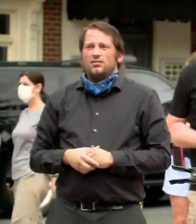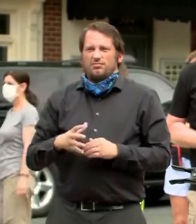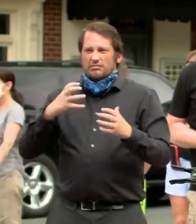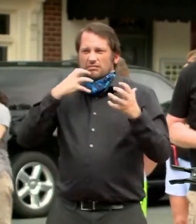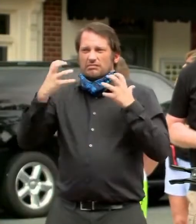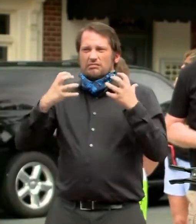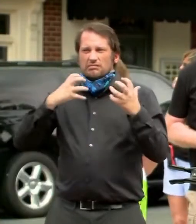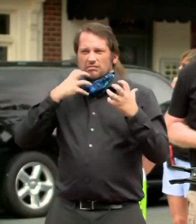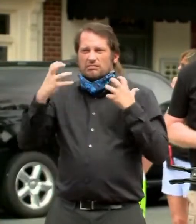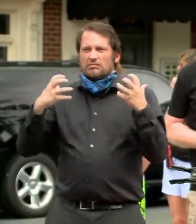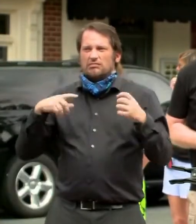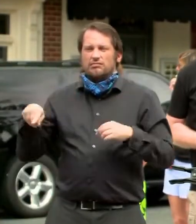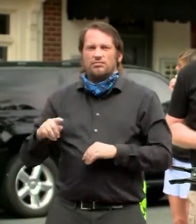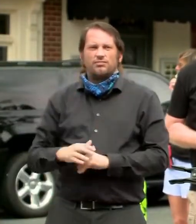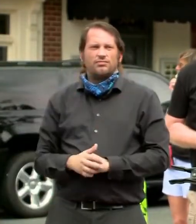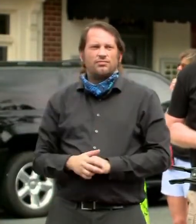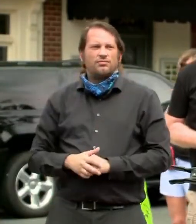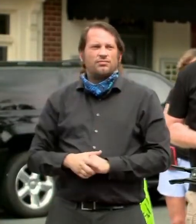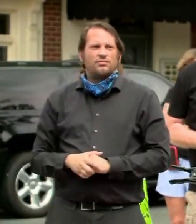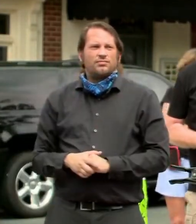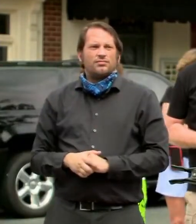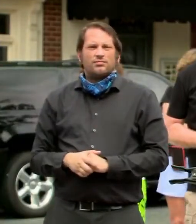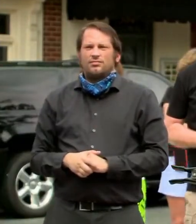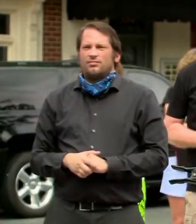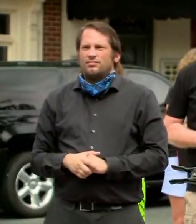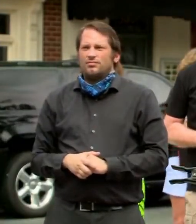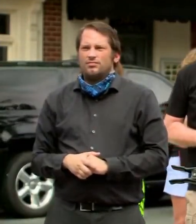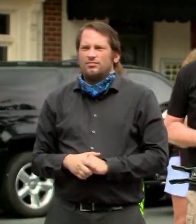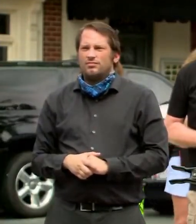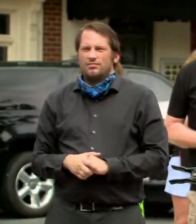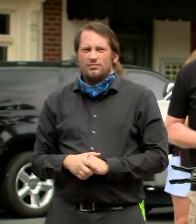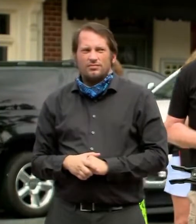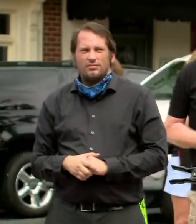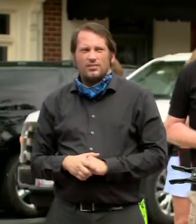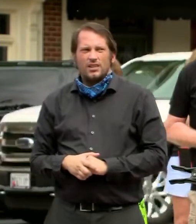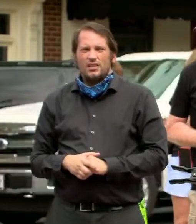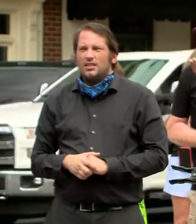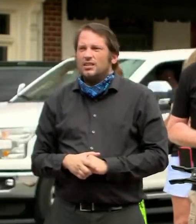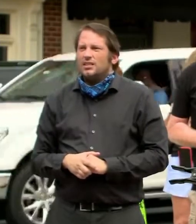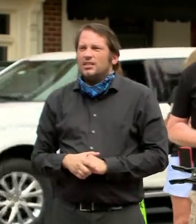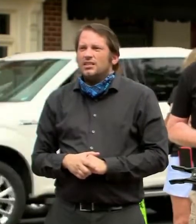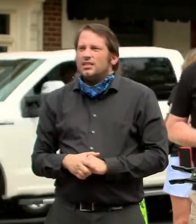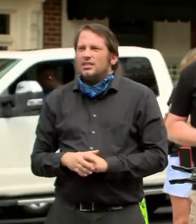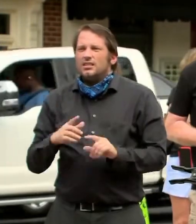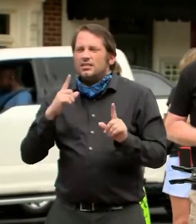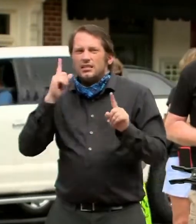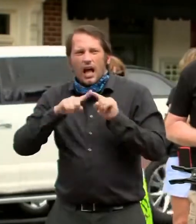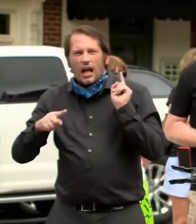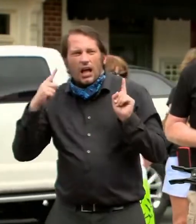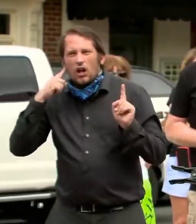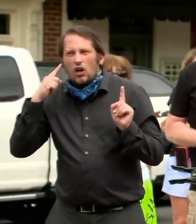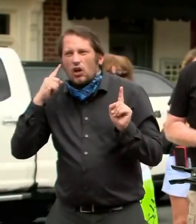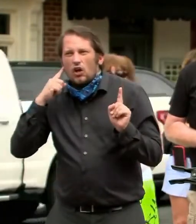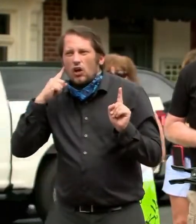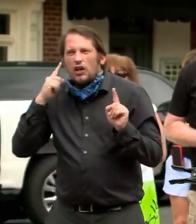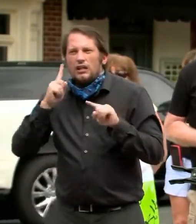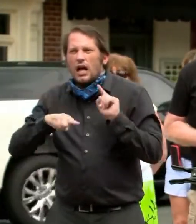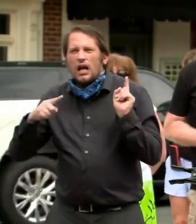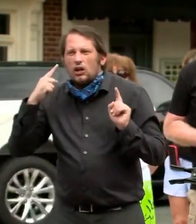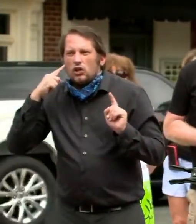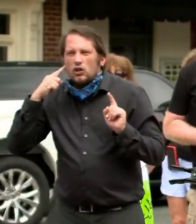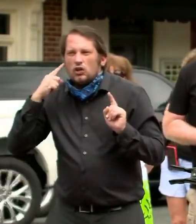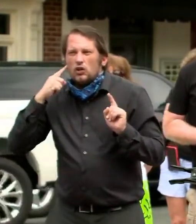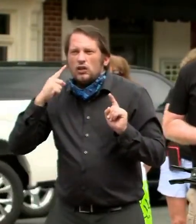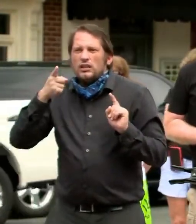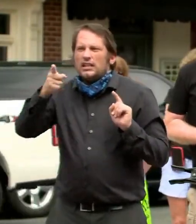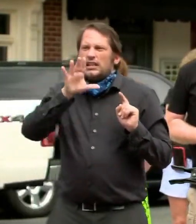open? You can't go to church. Why are abortion clinics essential? I can't hear you. What